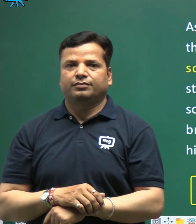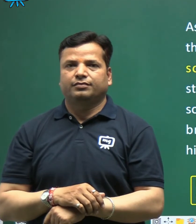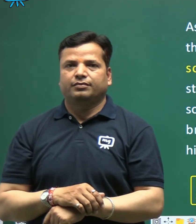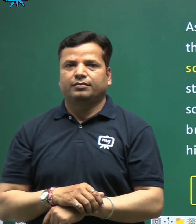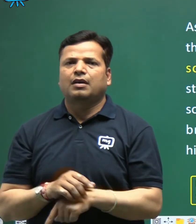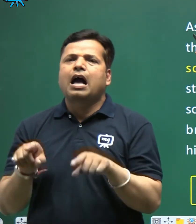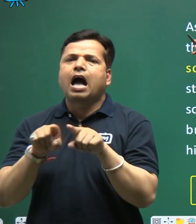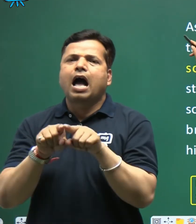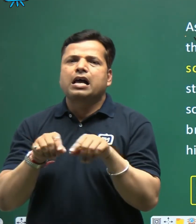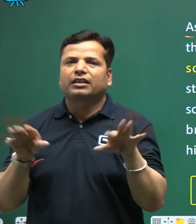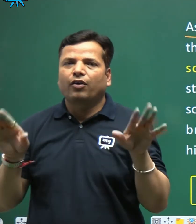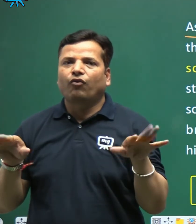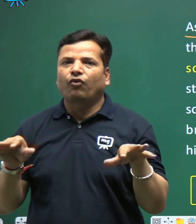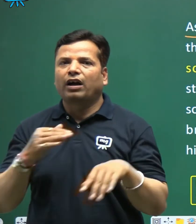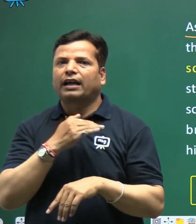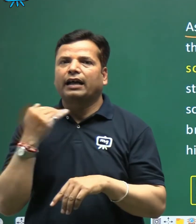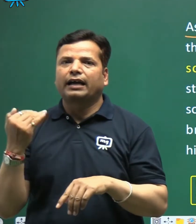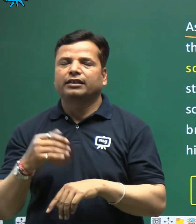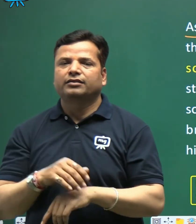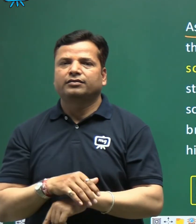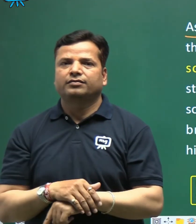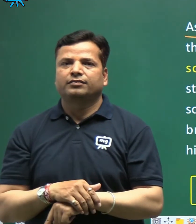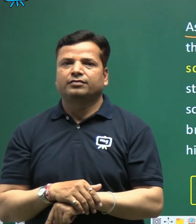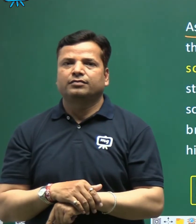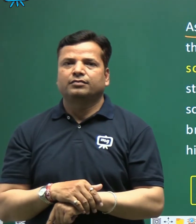As the bird died